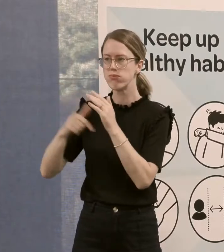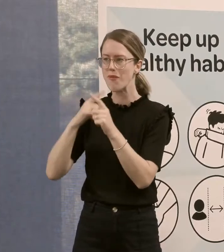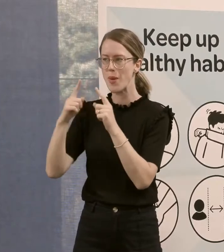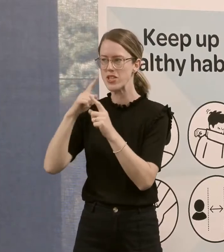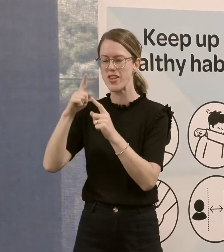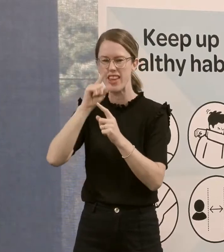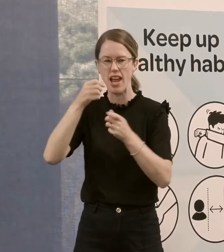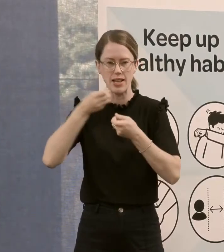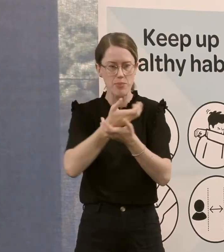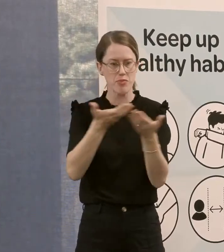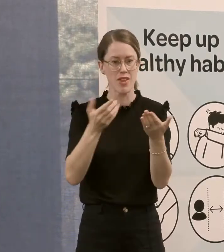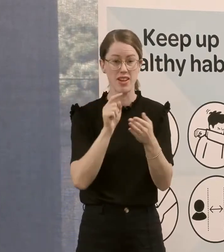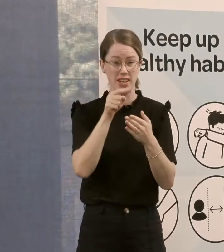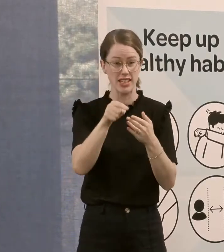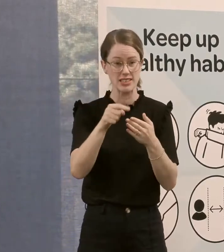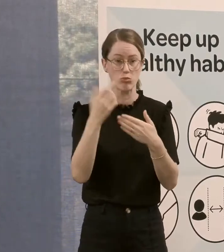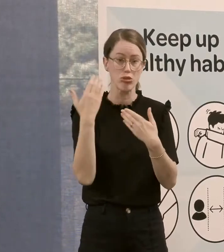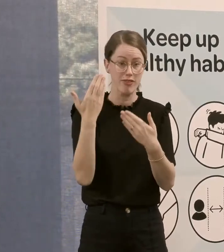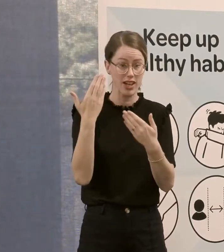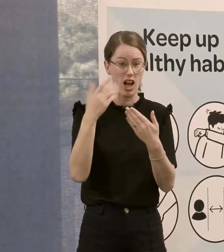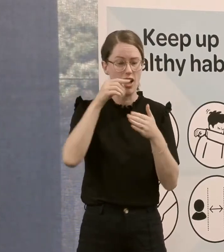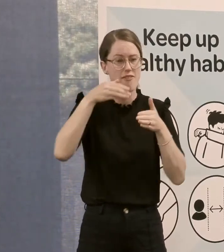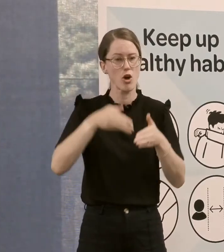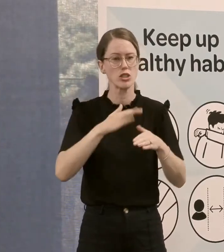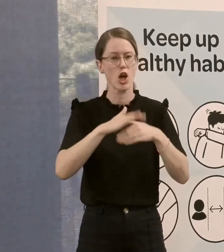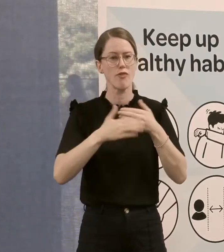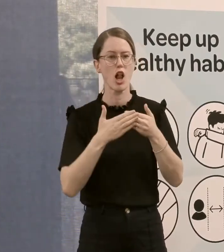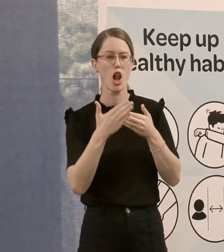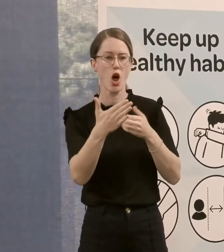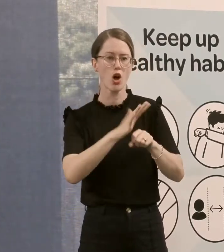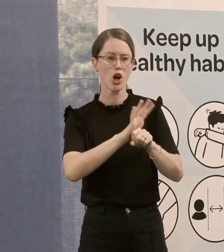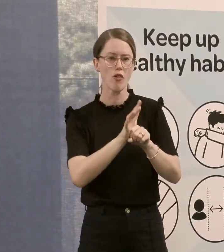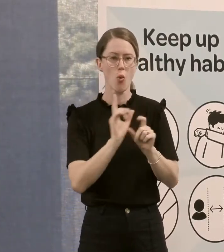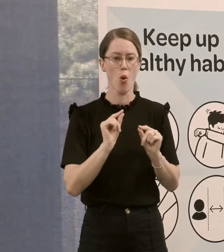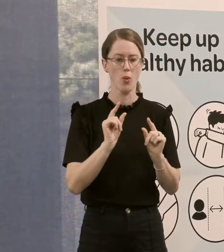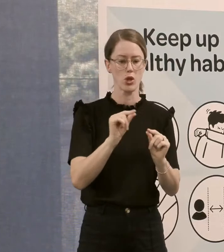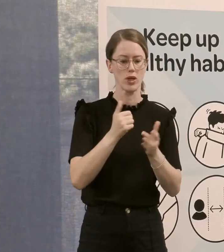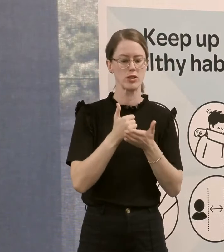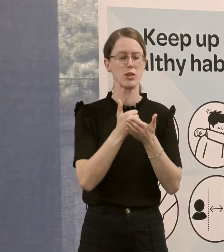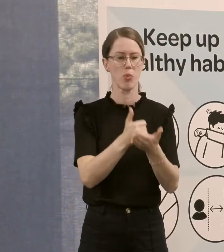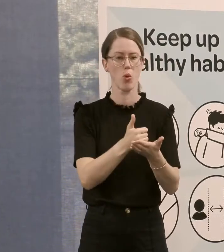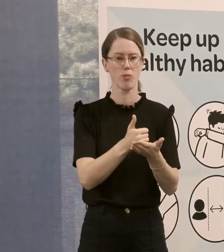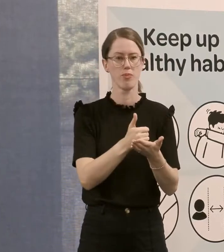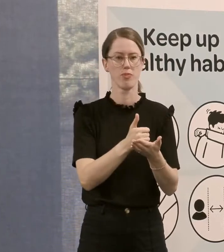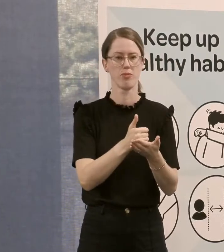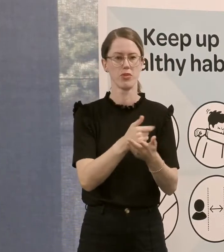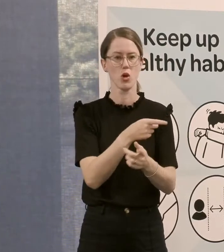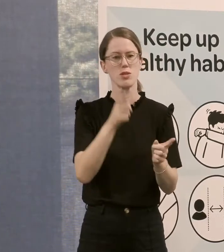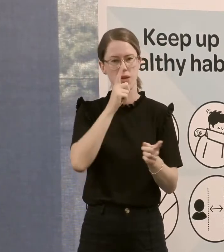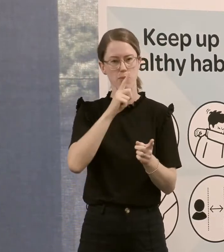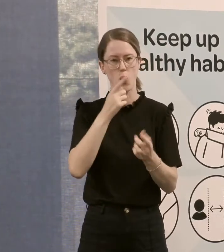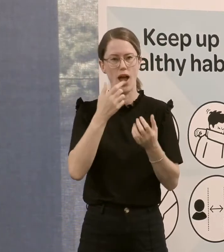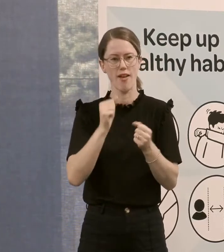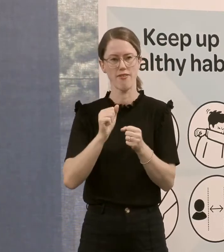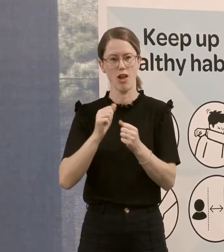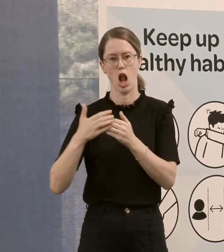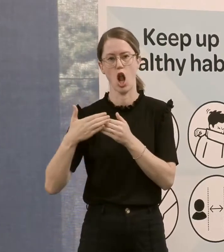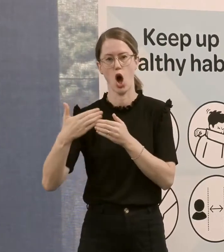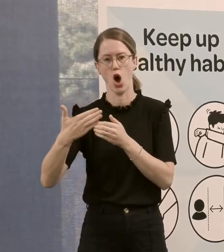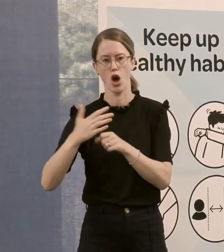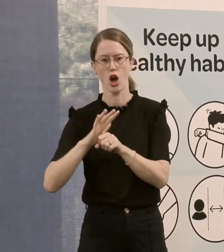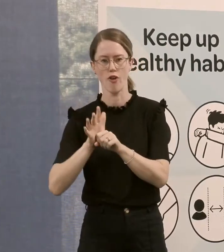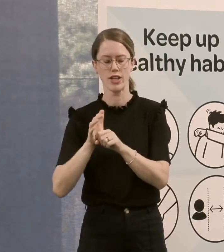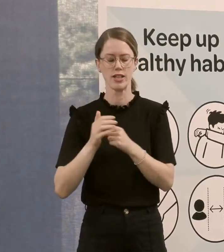I can have that as a bit of a focus on what else we are doing to support people with long COVID, and indeed